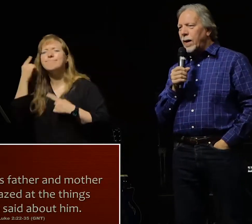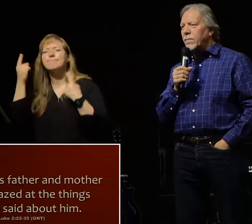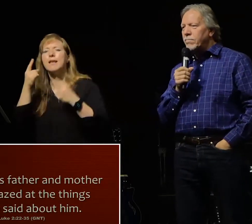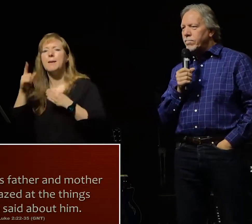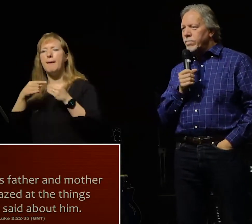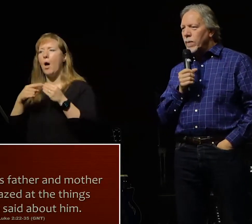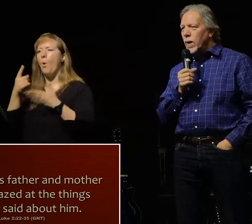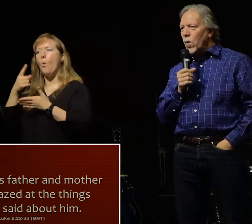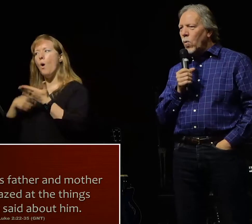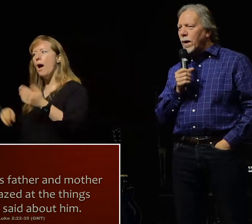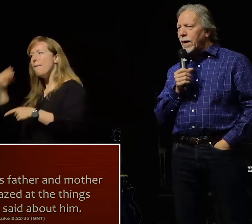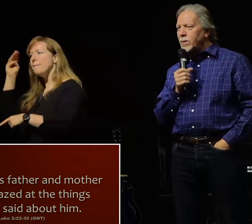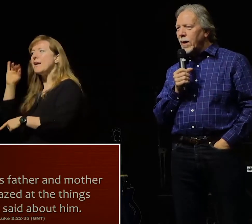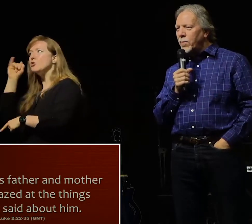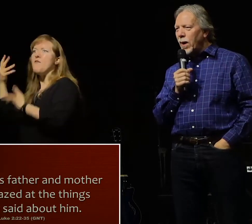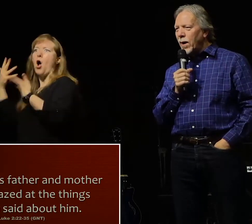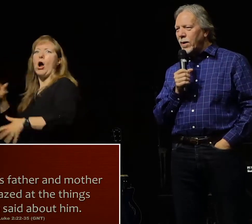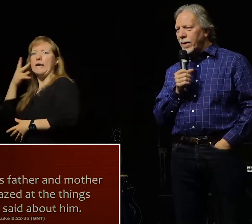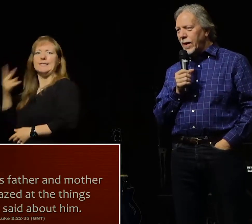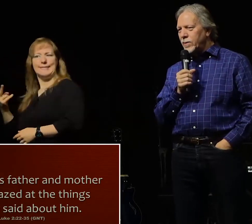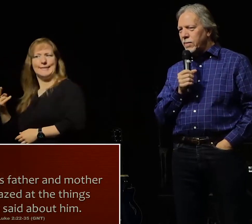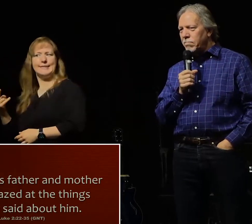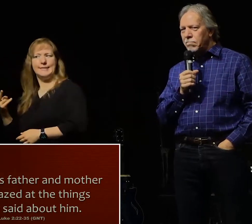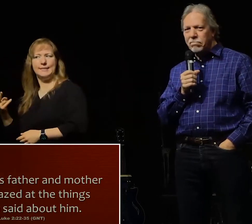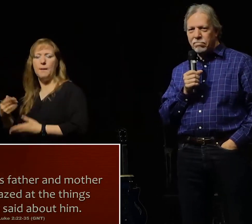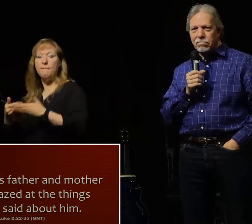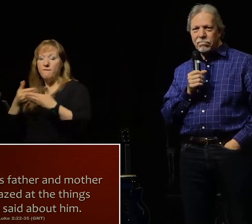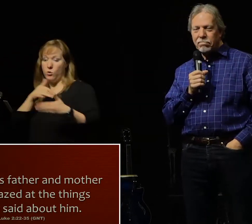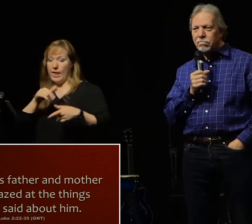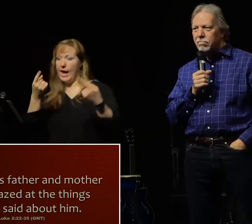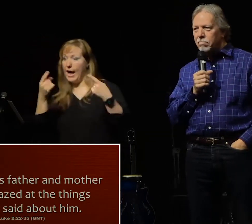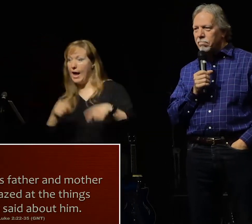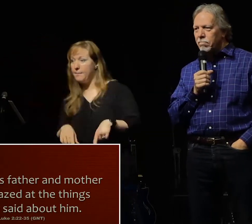already. What had they seen prior to this?